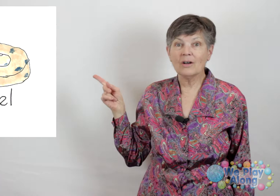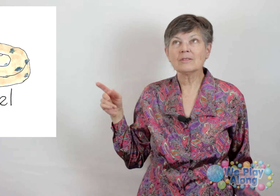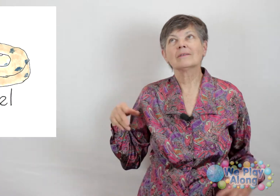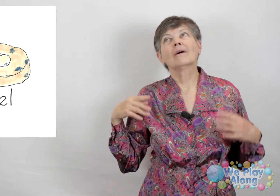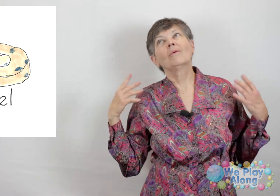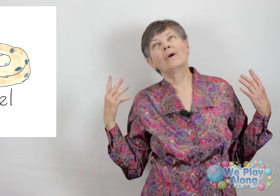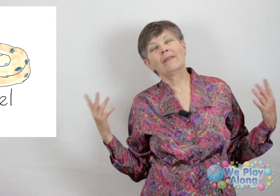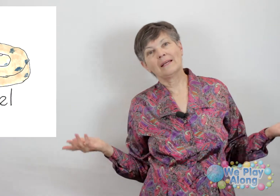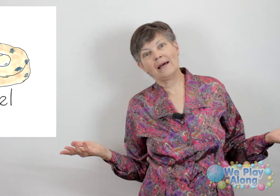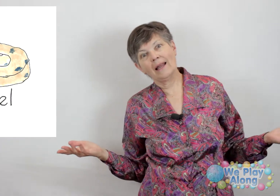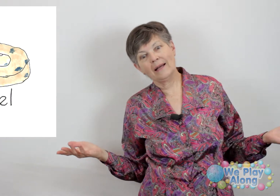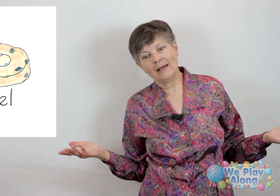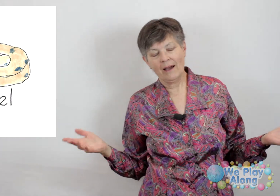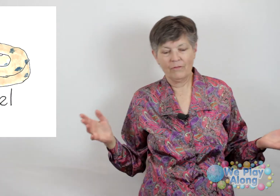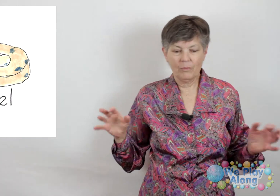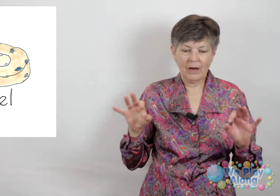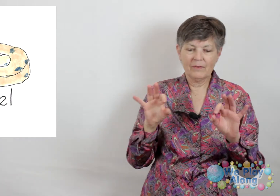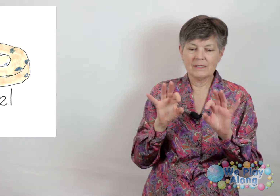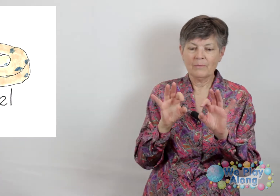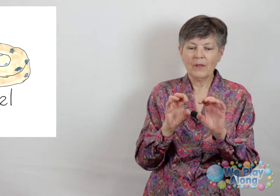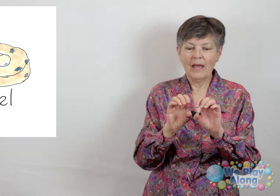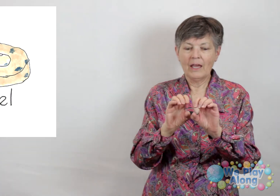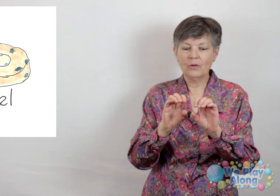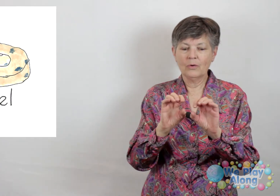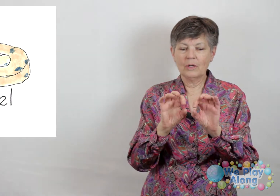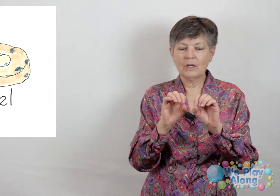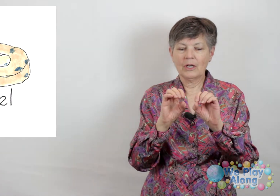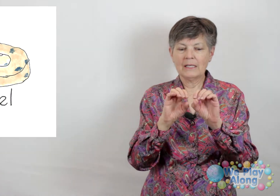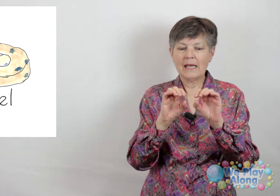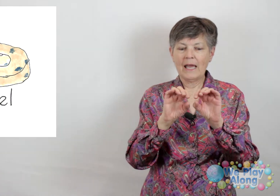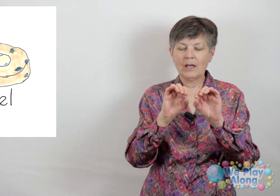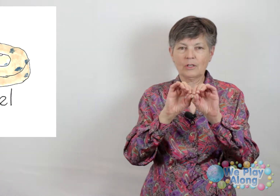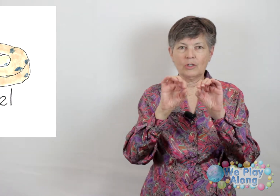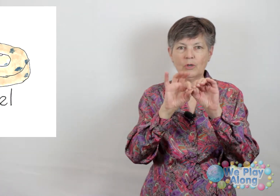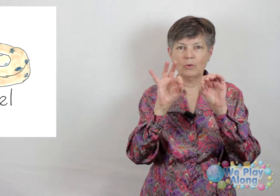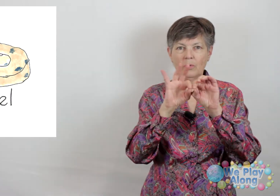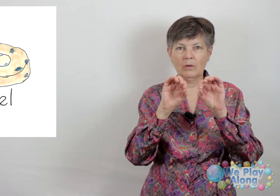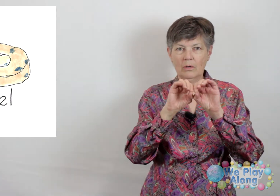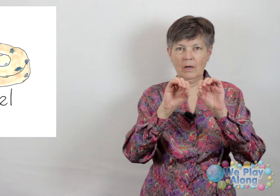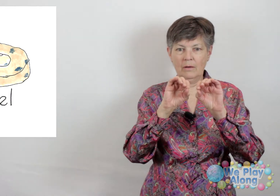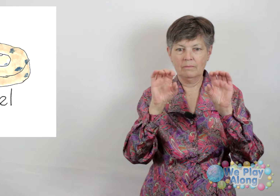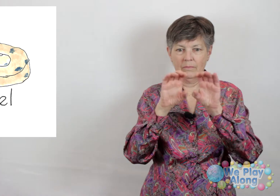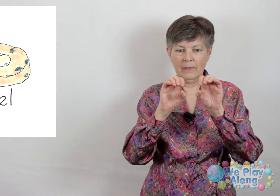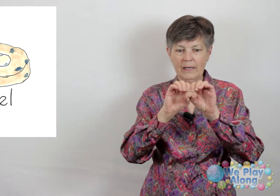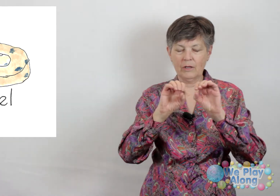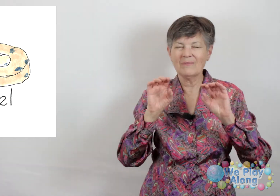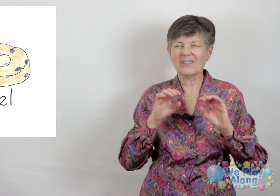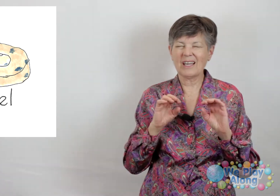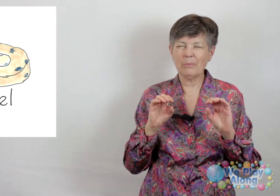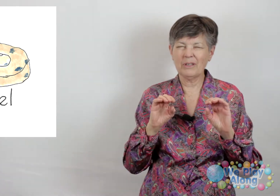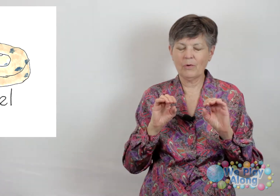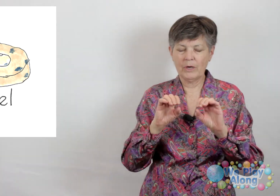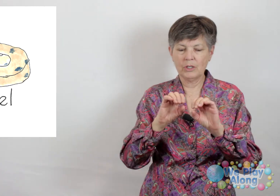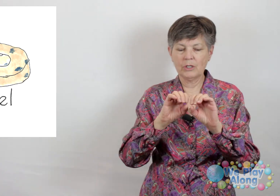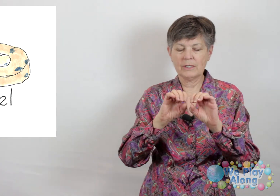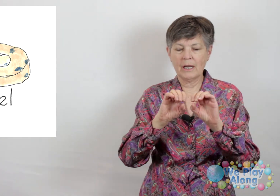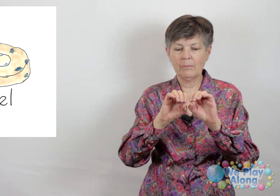bagels, one of the things I like to have for breakfast. You're going to take 2, like a couple different ways you can sign